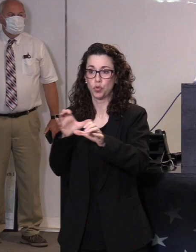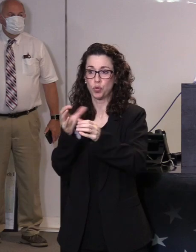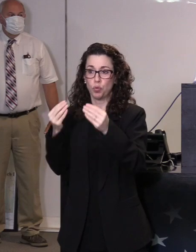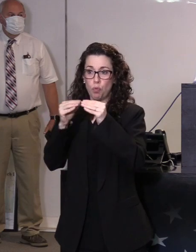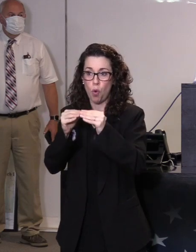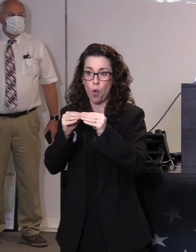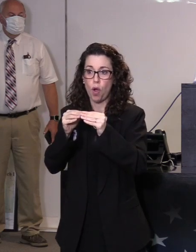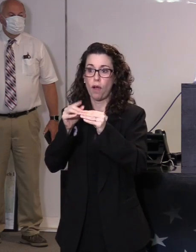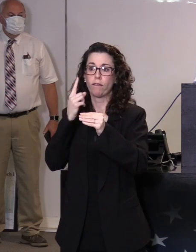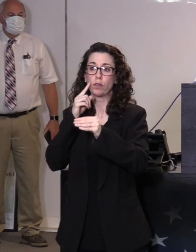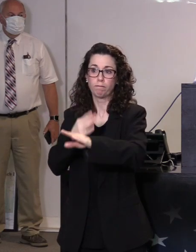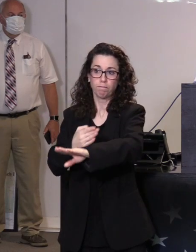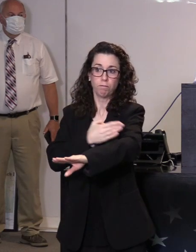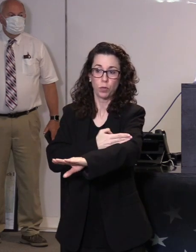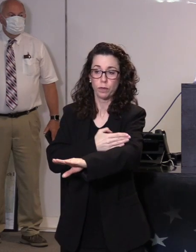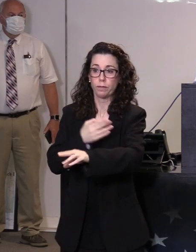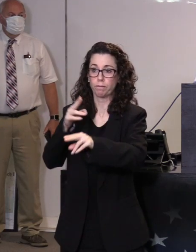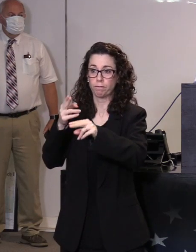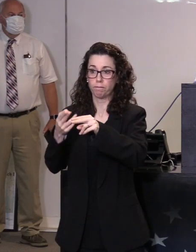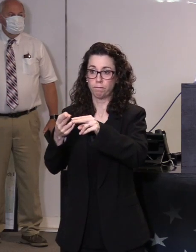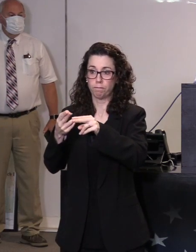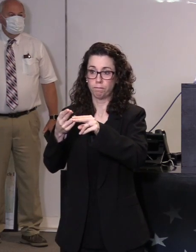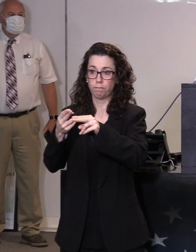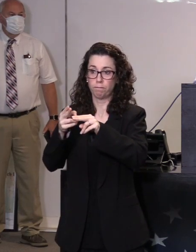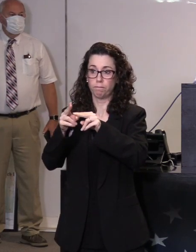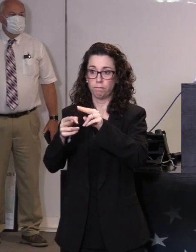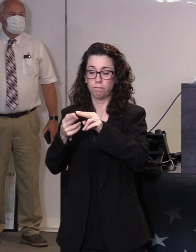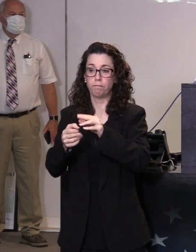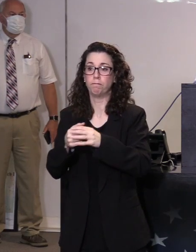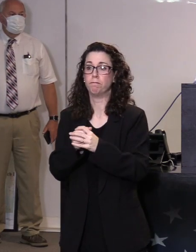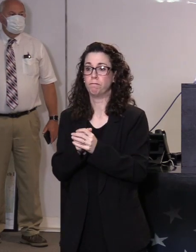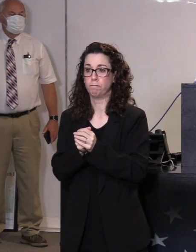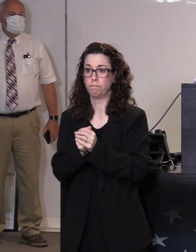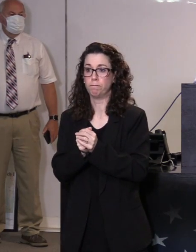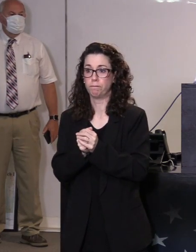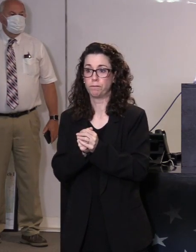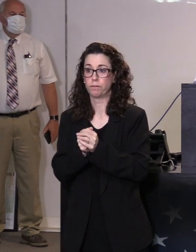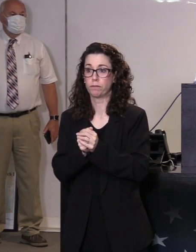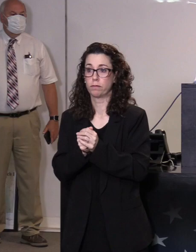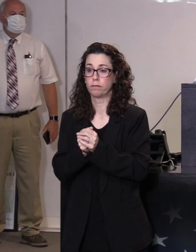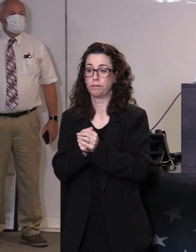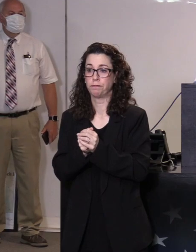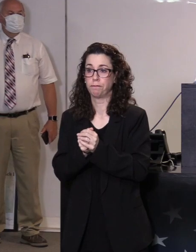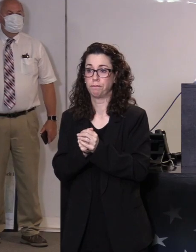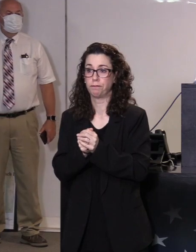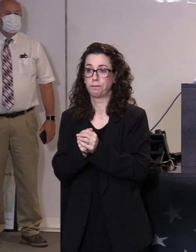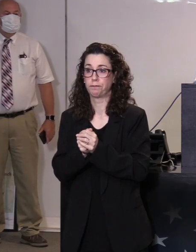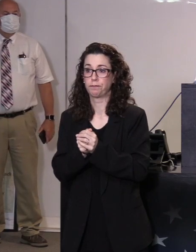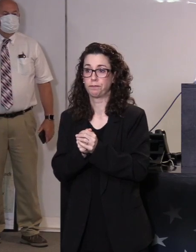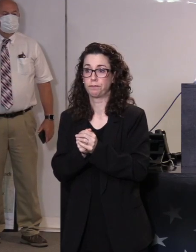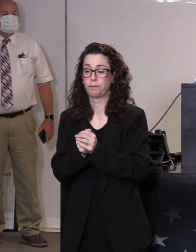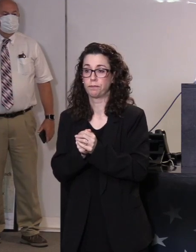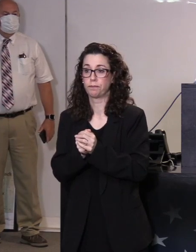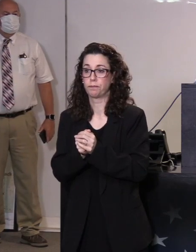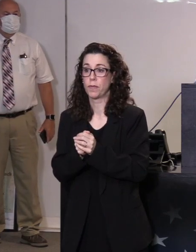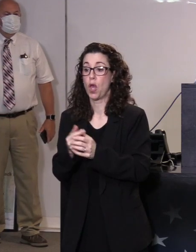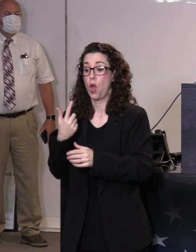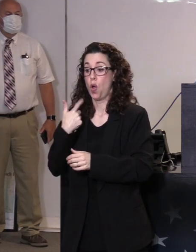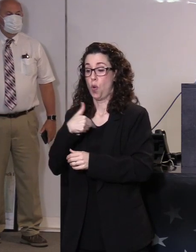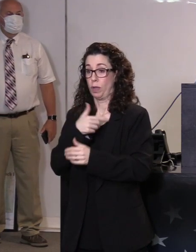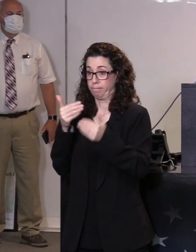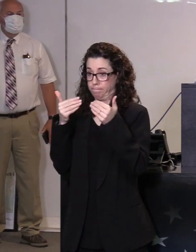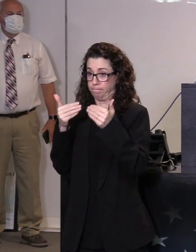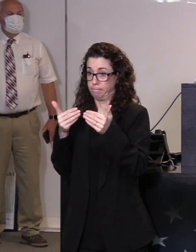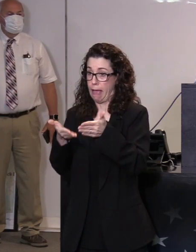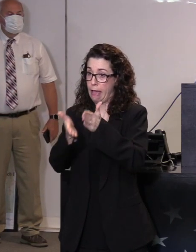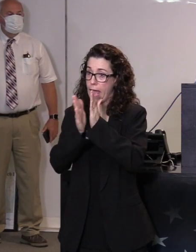We're not asking you to take this additional step. We are asking you to take this additional step and continue social